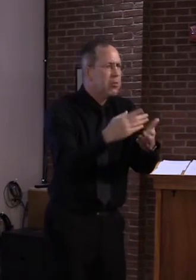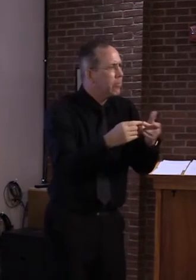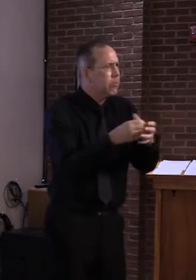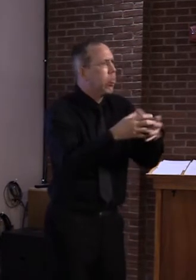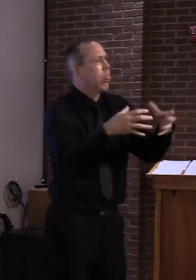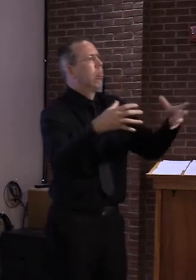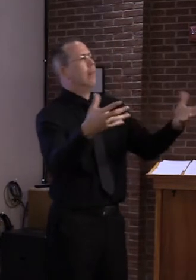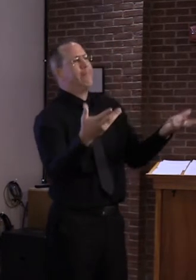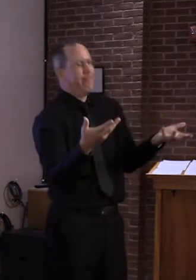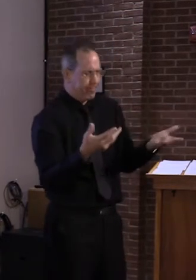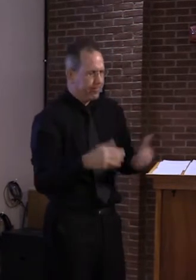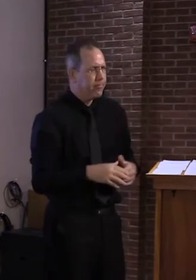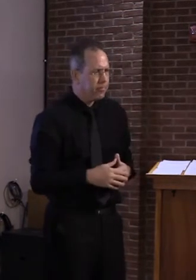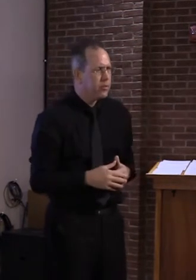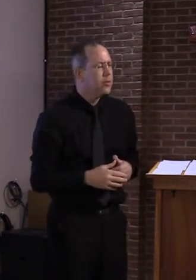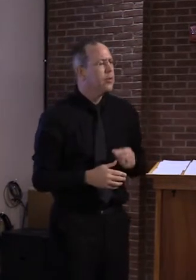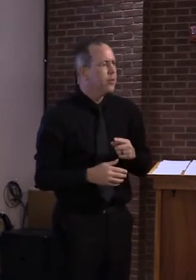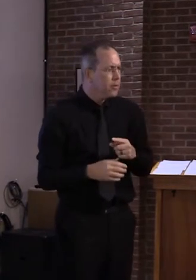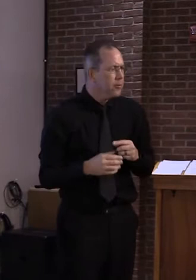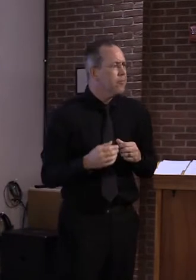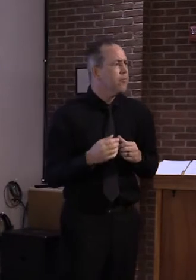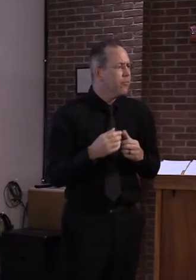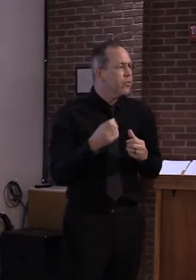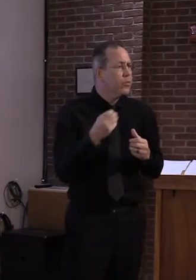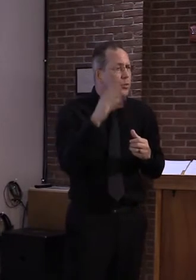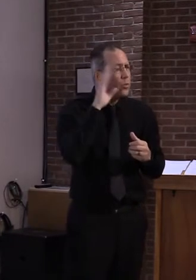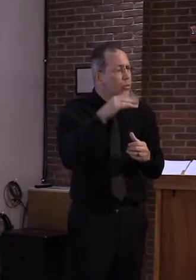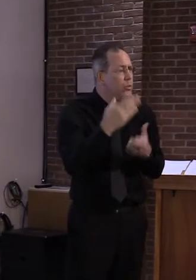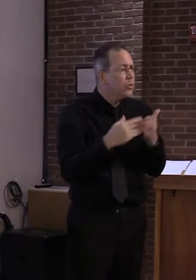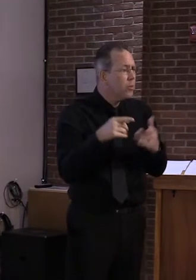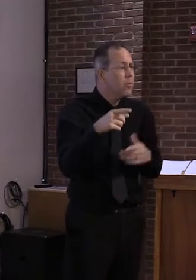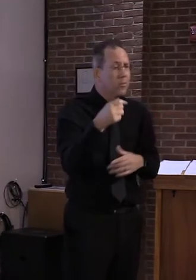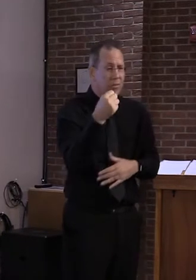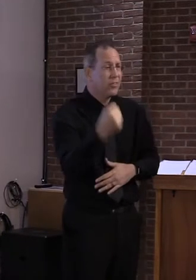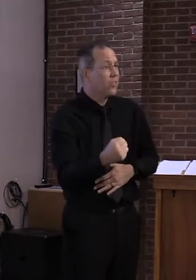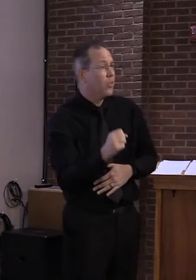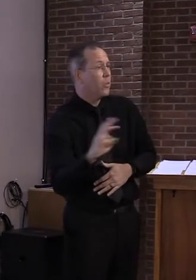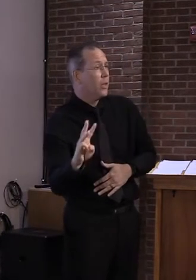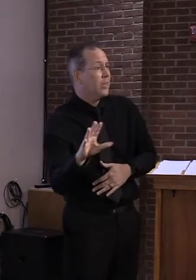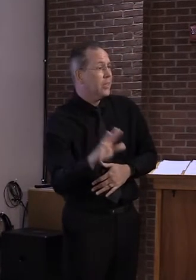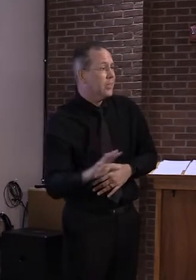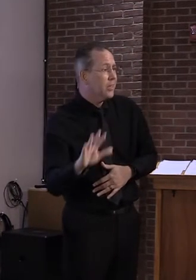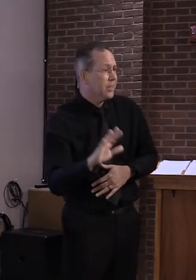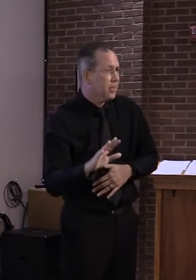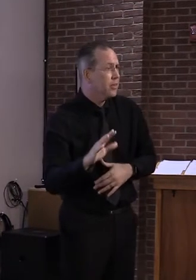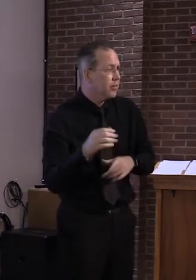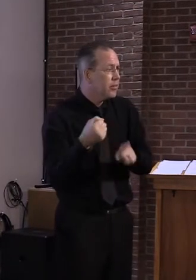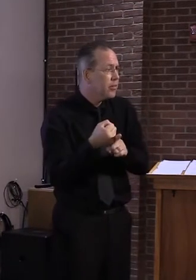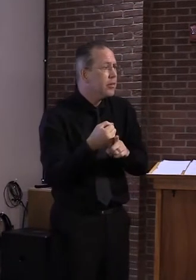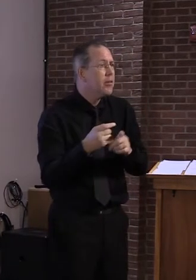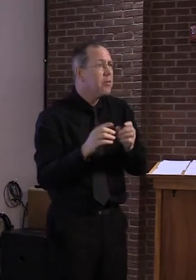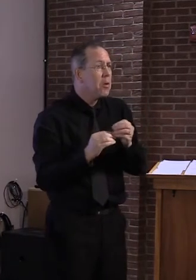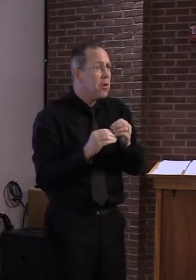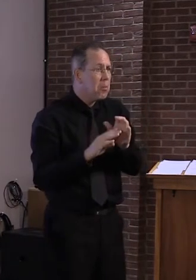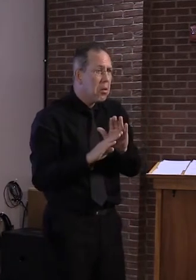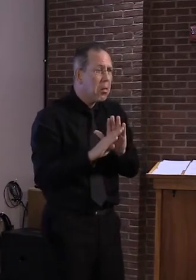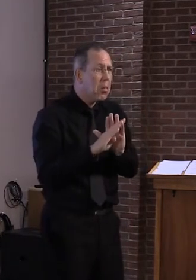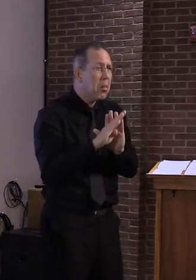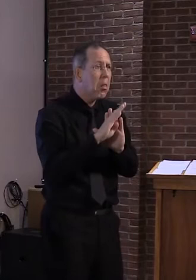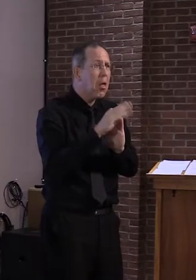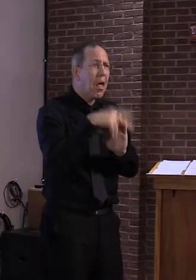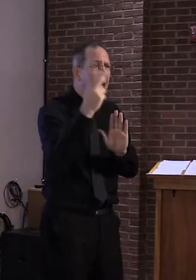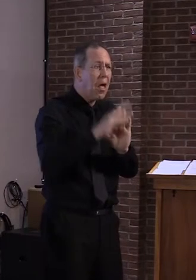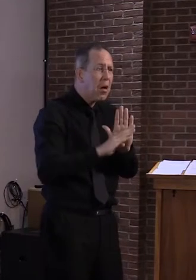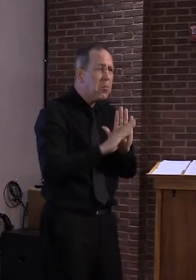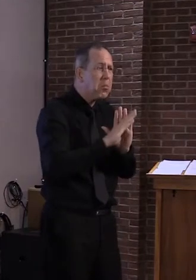some context. As you can see, the South and the West regions, which had a much smaller peak in April, are now